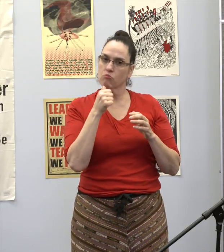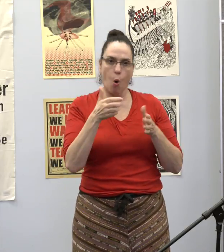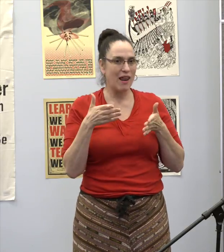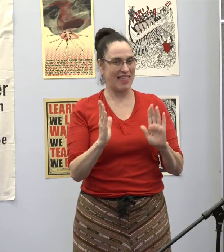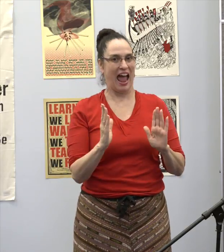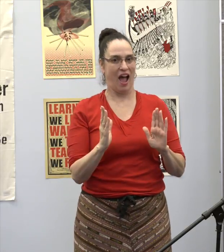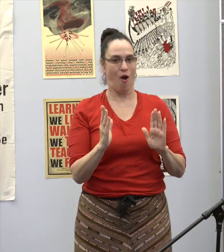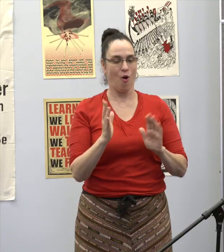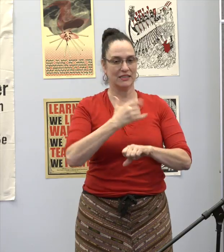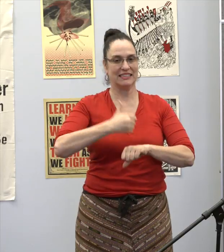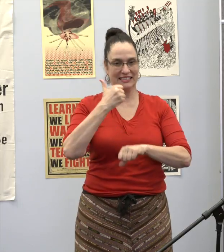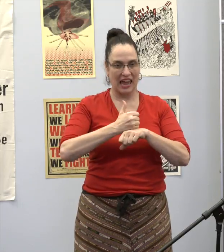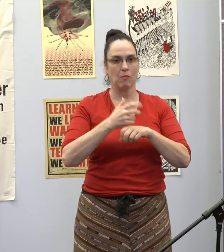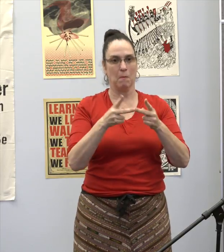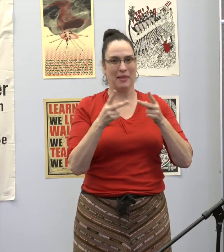And long story short,